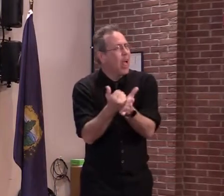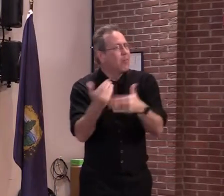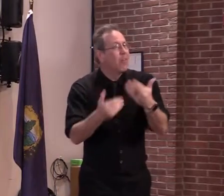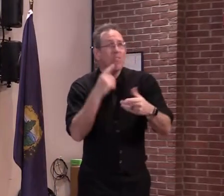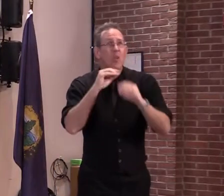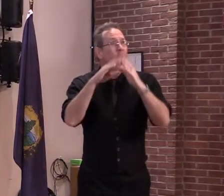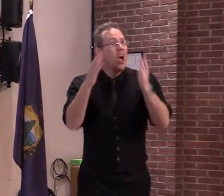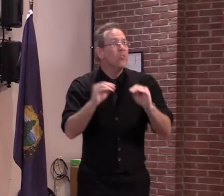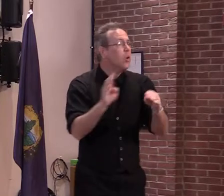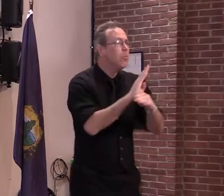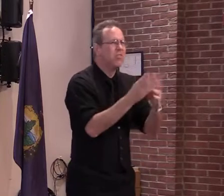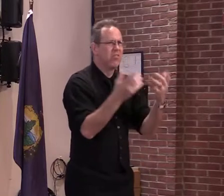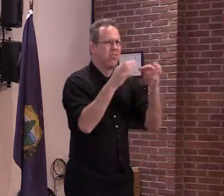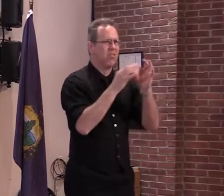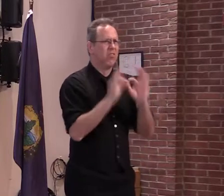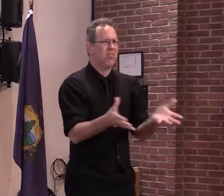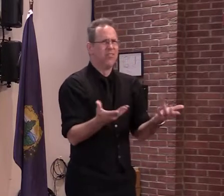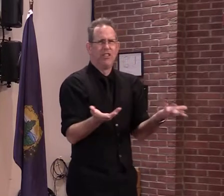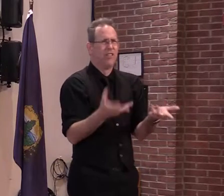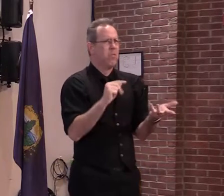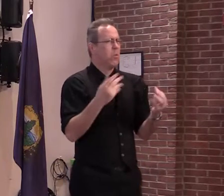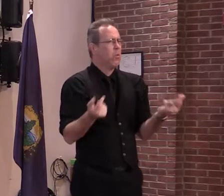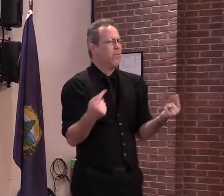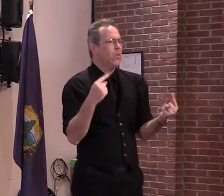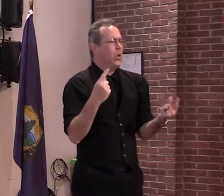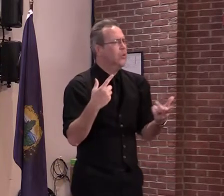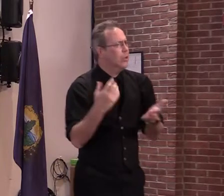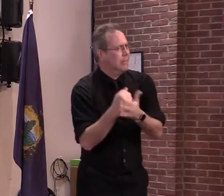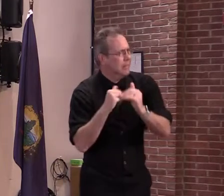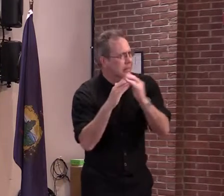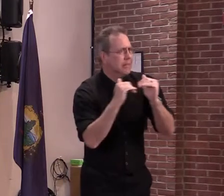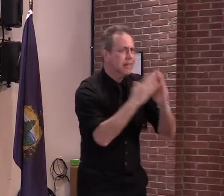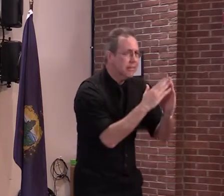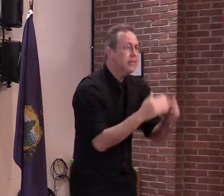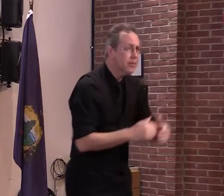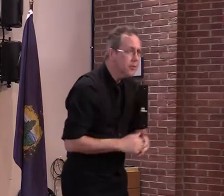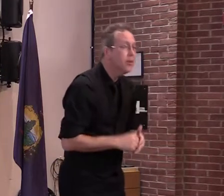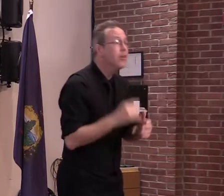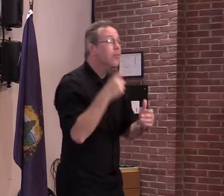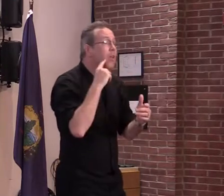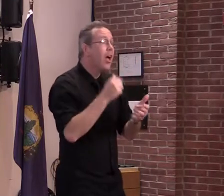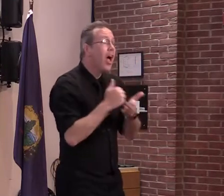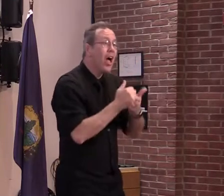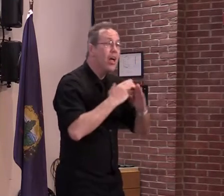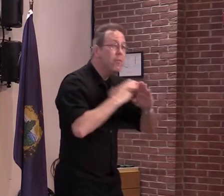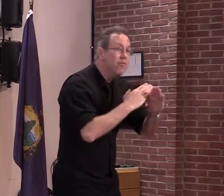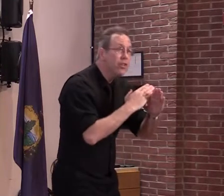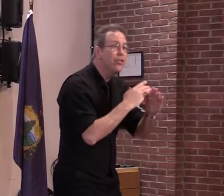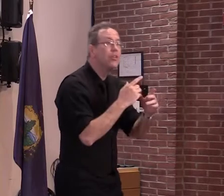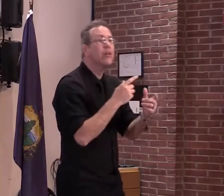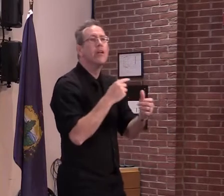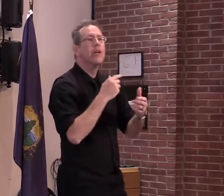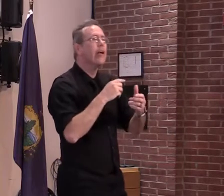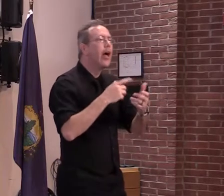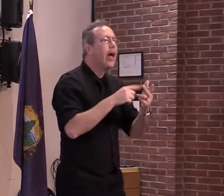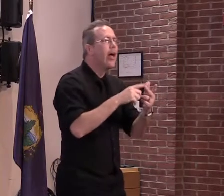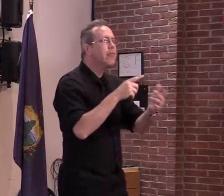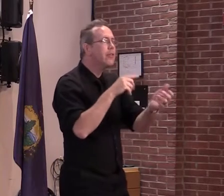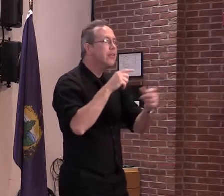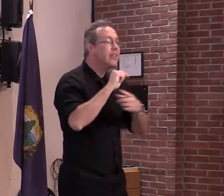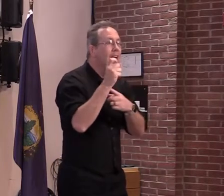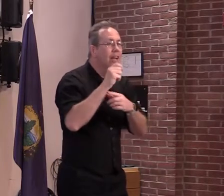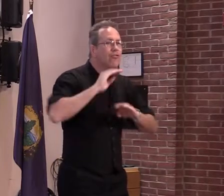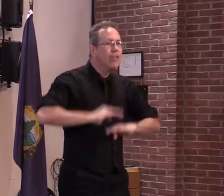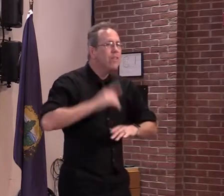see included, like more money for prevention and tax relief that helps seniors, nurses, child care providers,